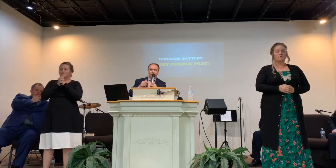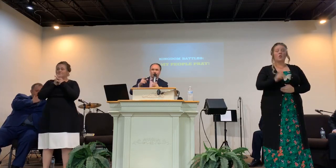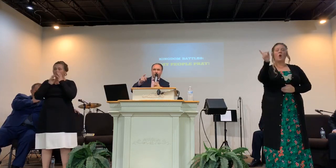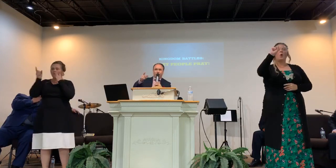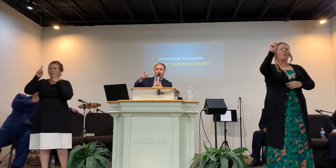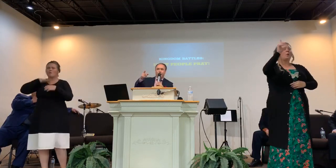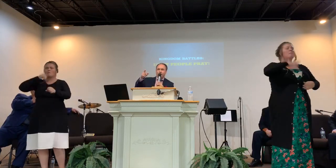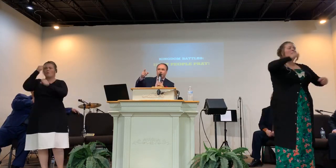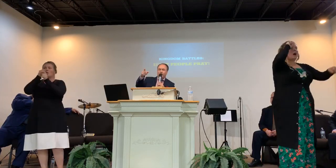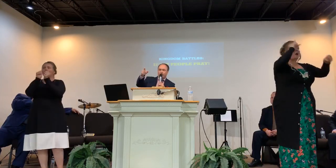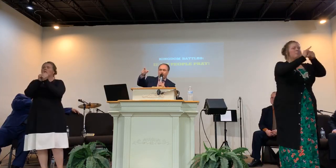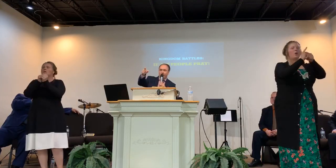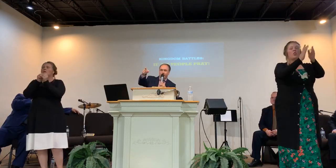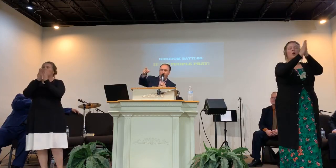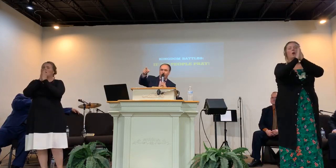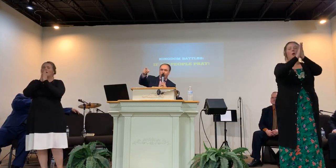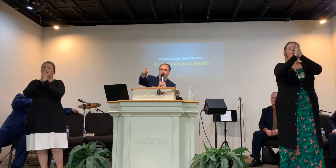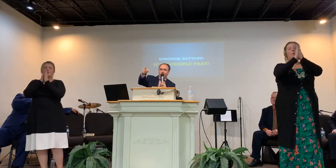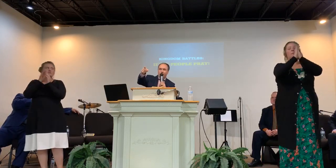Where's my brother with the prayer shawl?